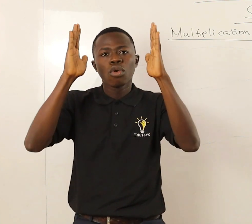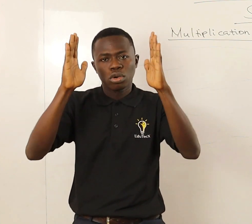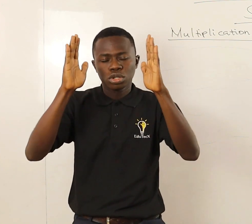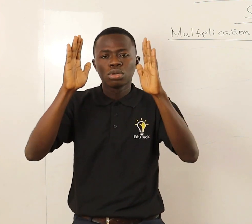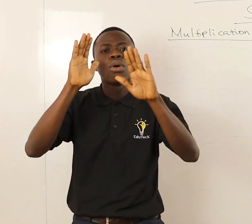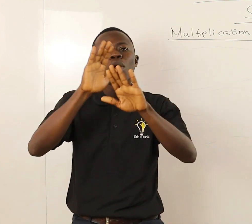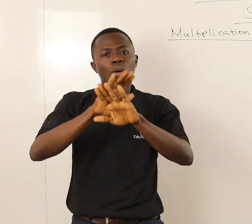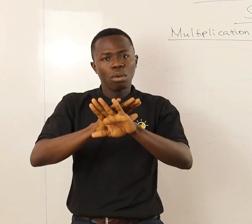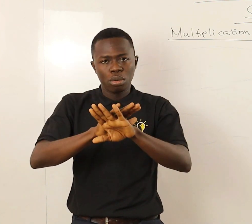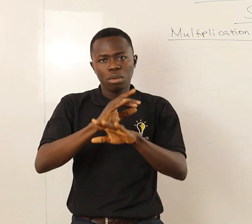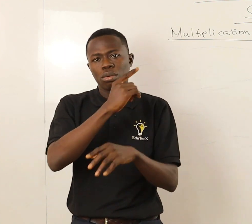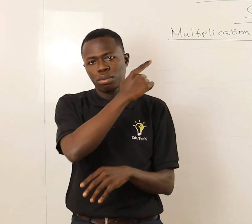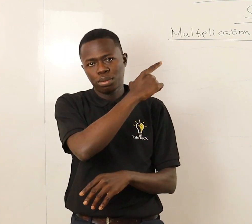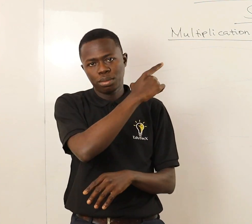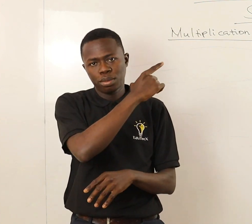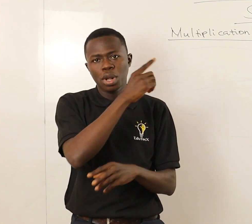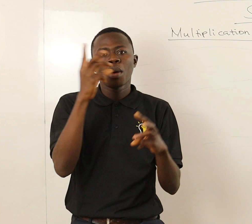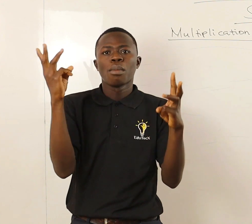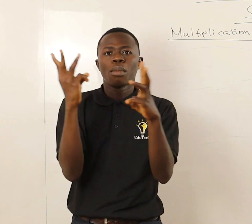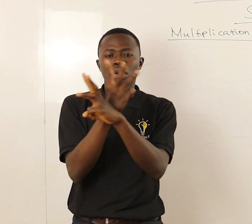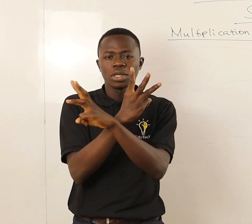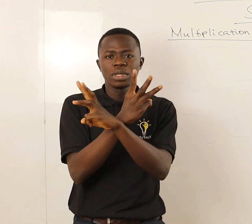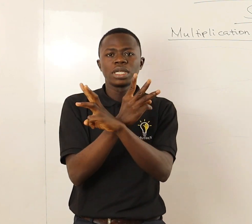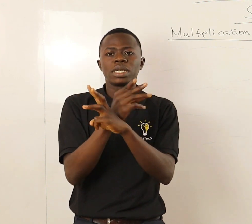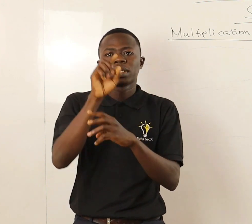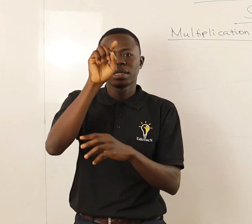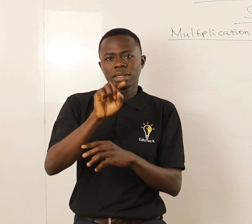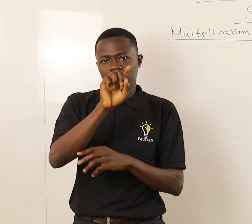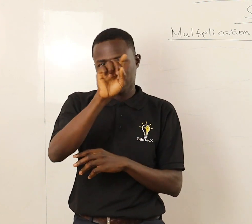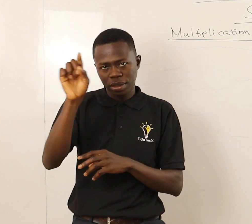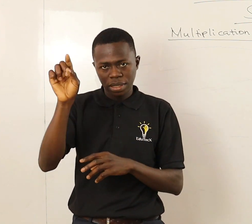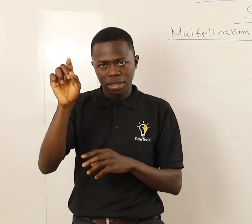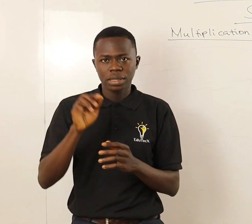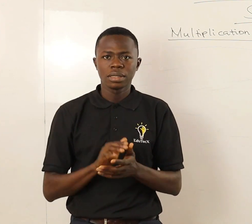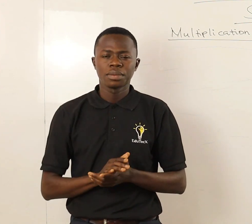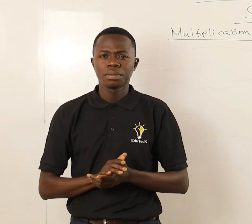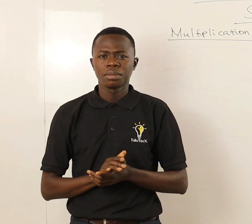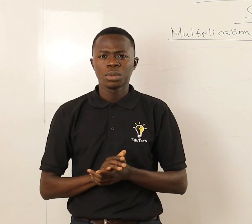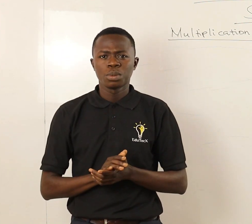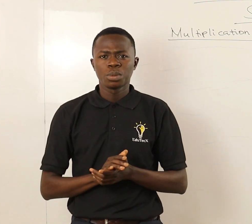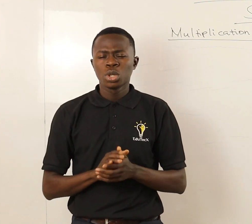lesson. But today's lesson is totally going to focus on the multiplication of